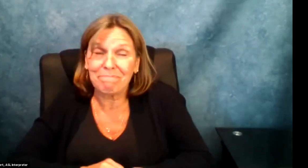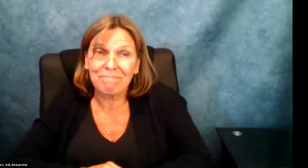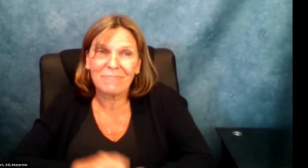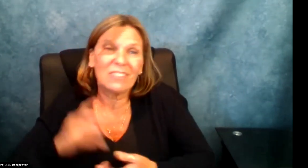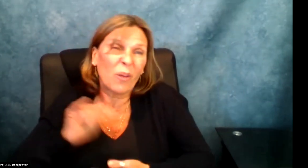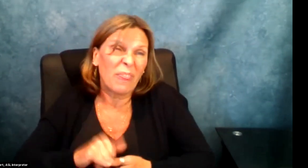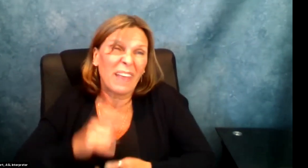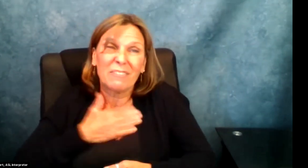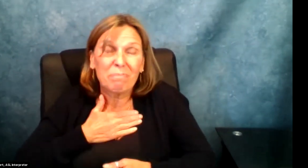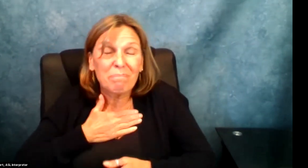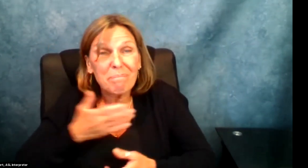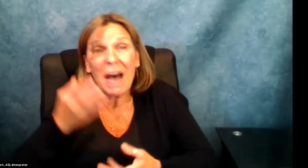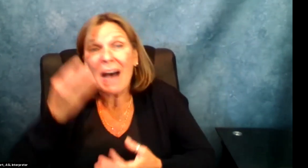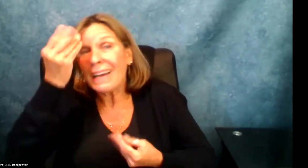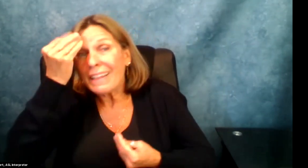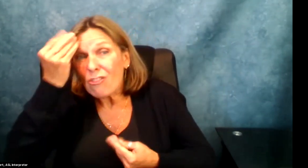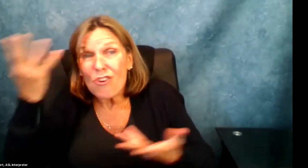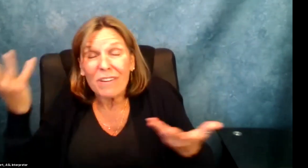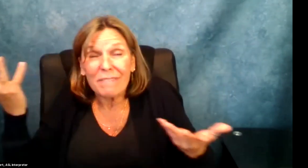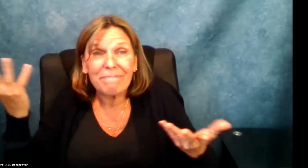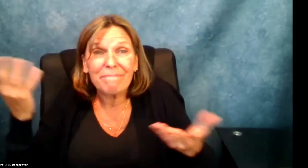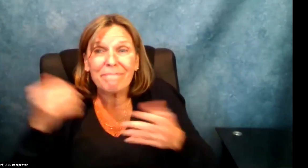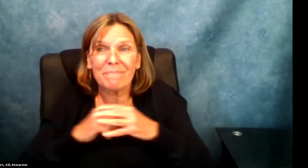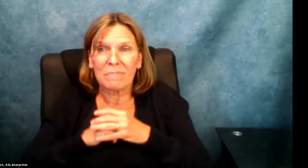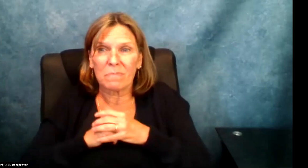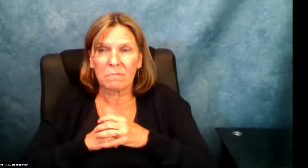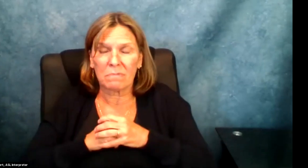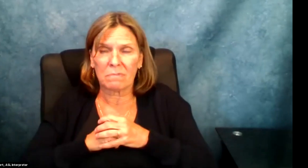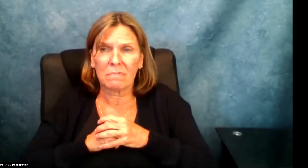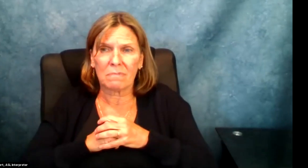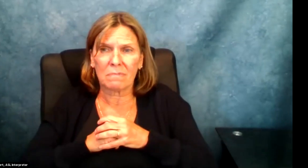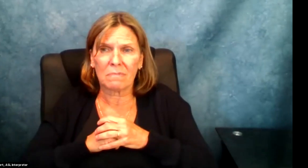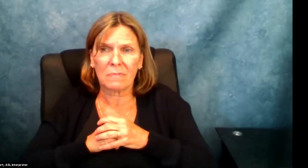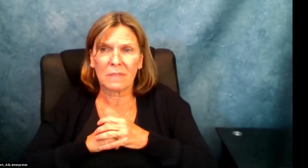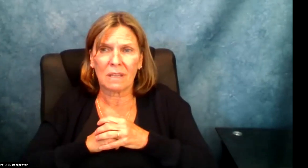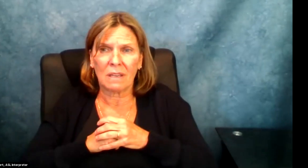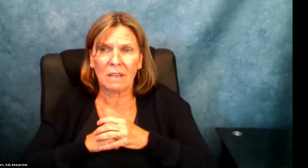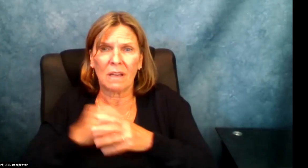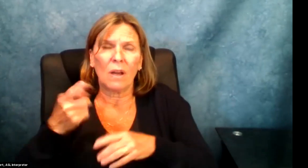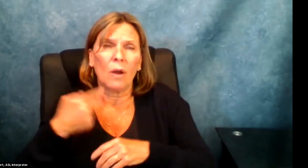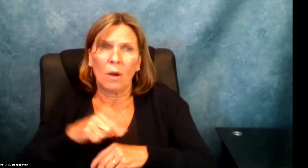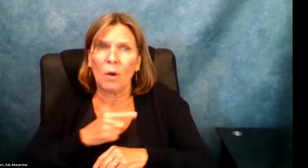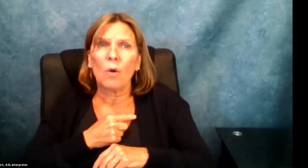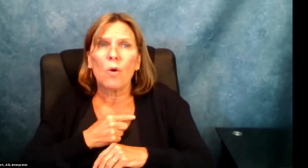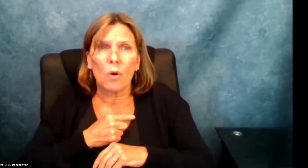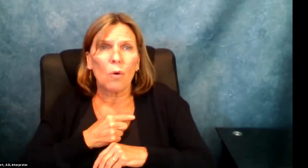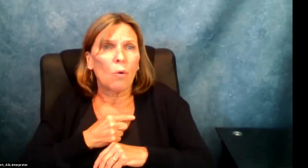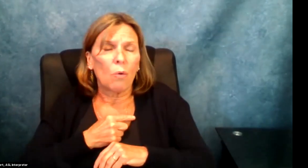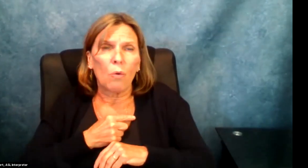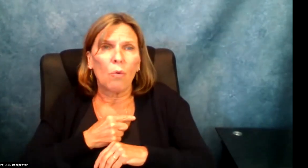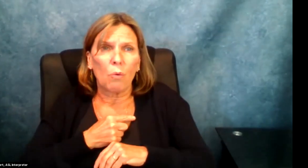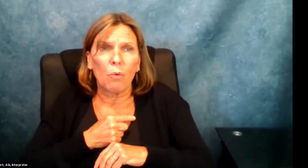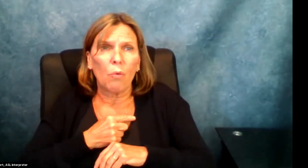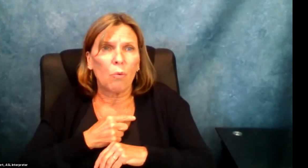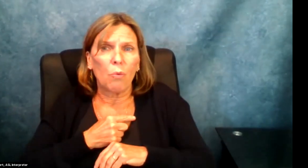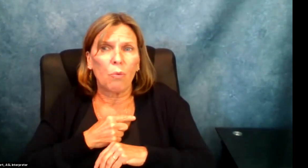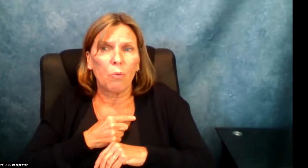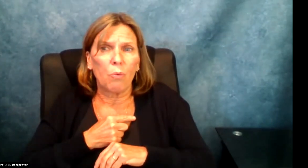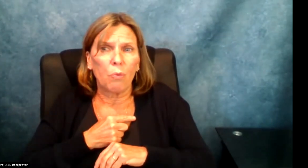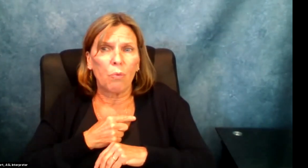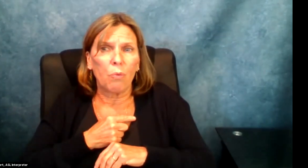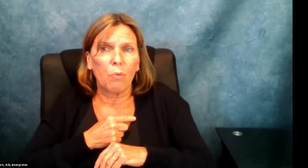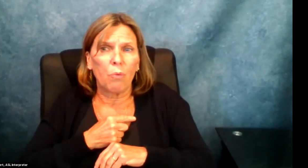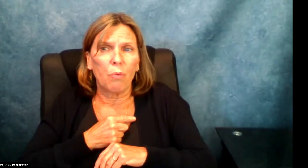know, even though we've done really well in Vermont with kids not getting horribly sick from COVID-19, there is